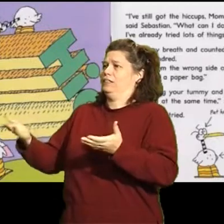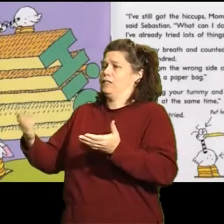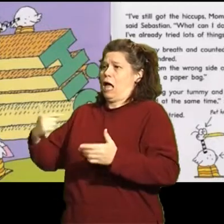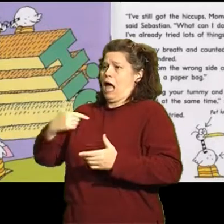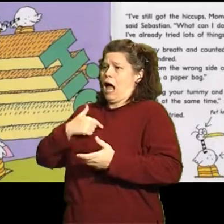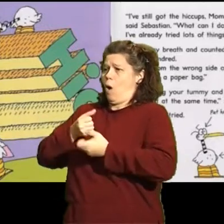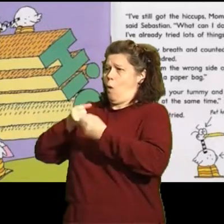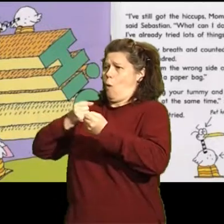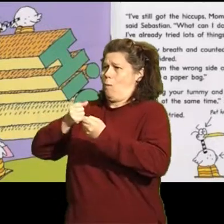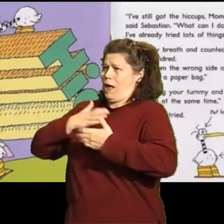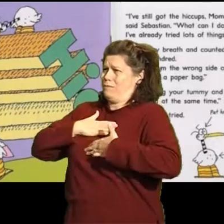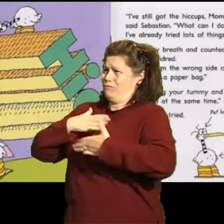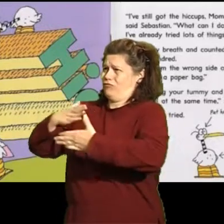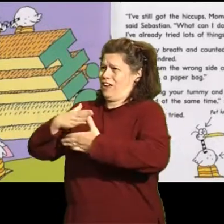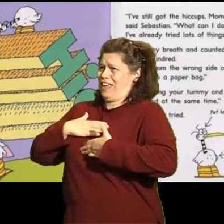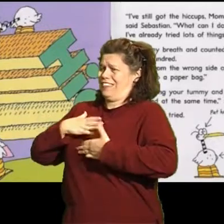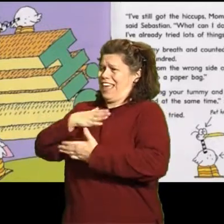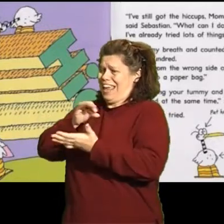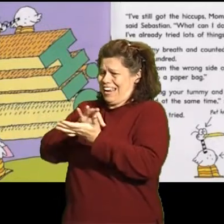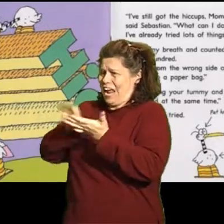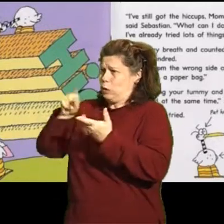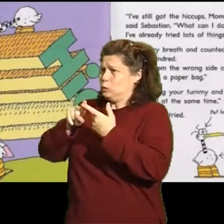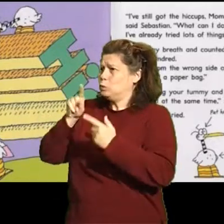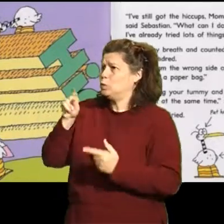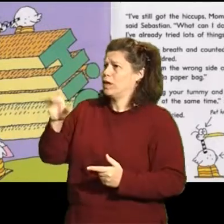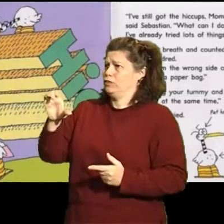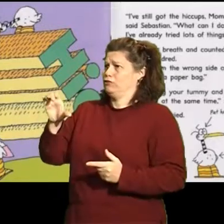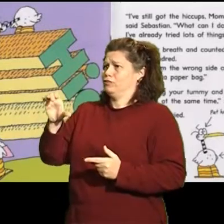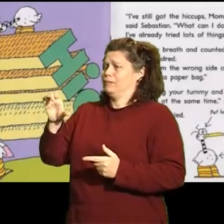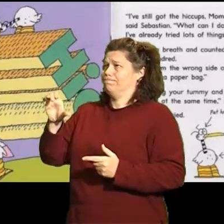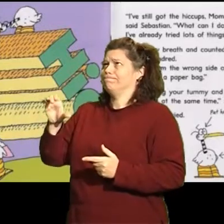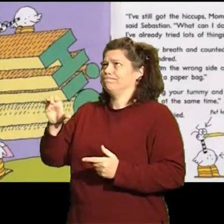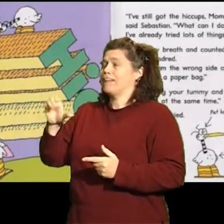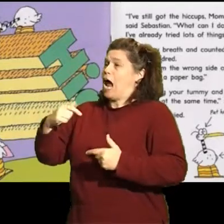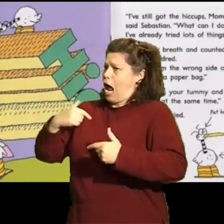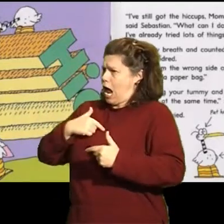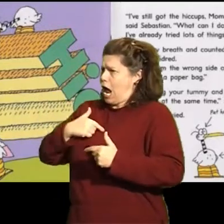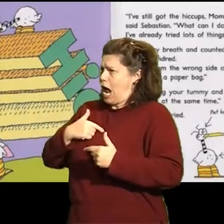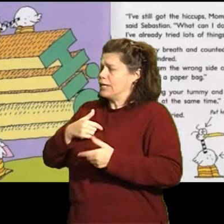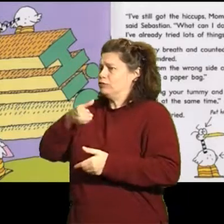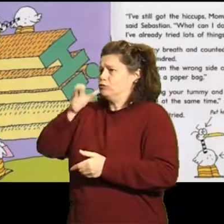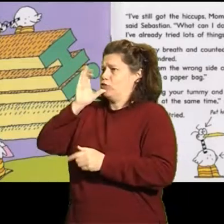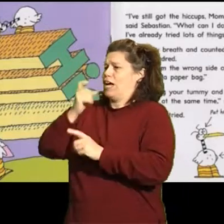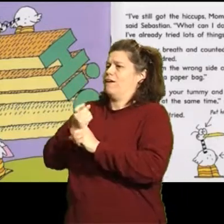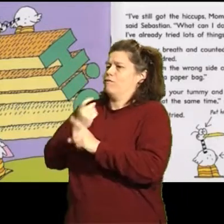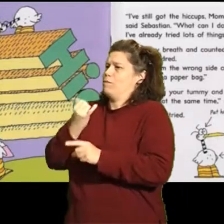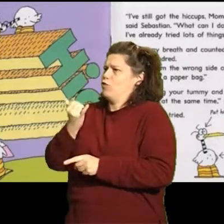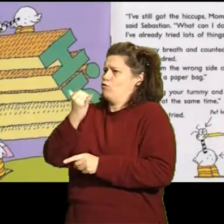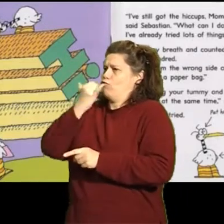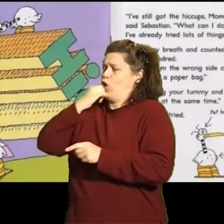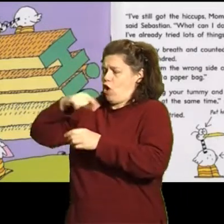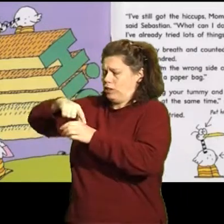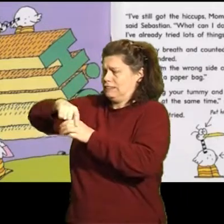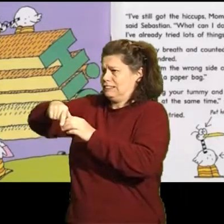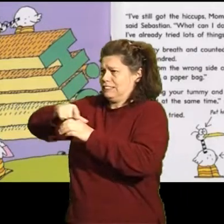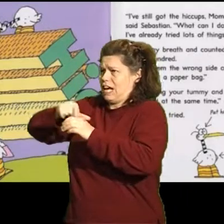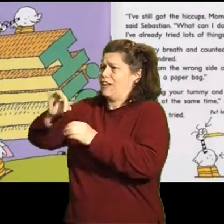of things. I held my breath and counted to 100. I drank from the wrong side